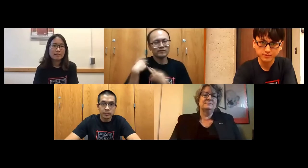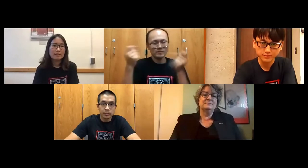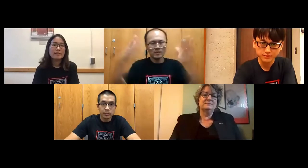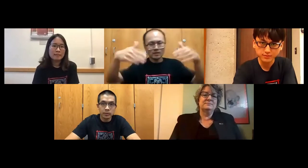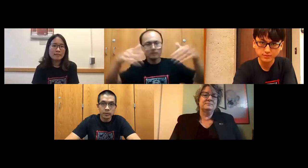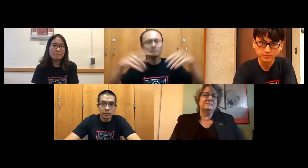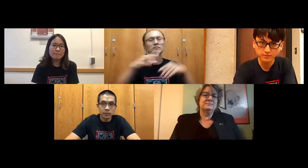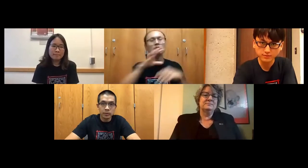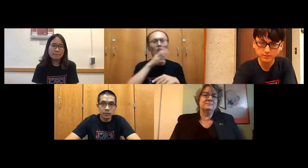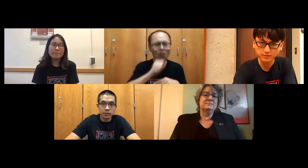maybe?